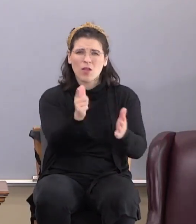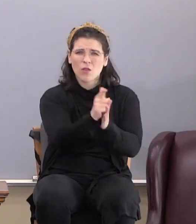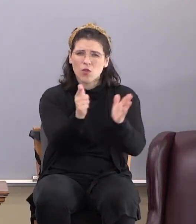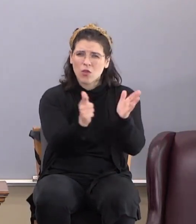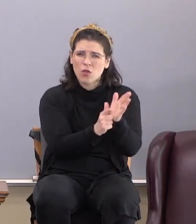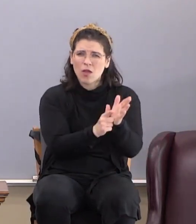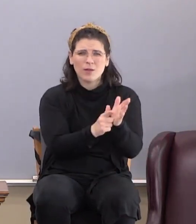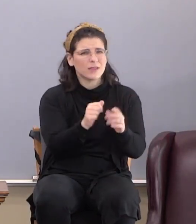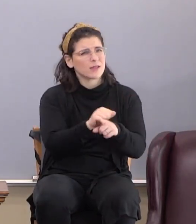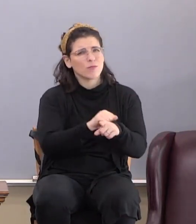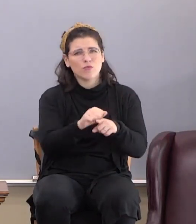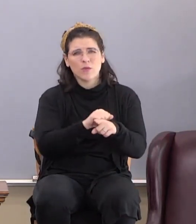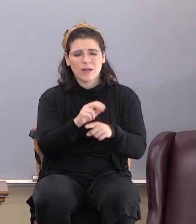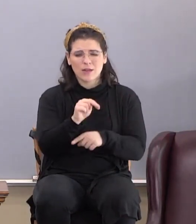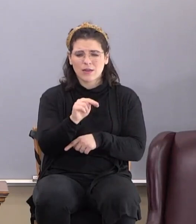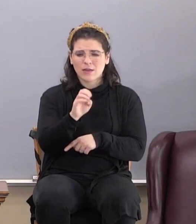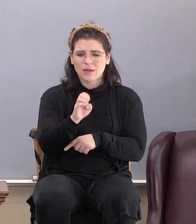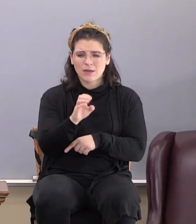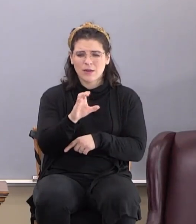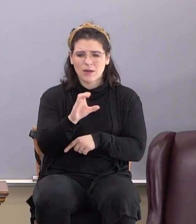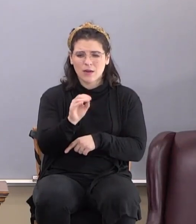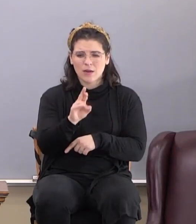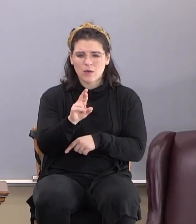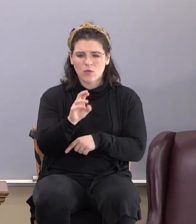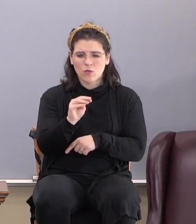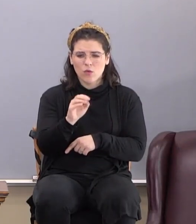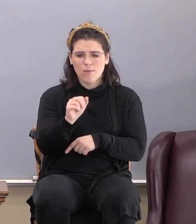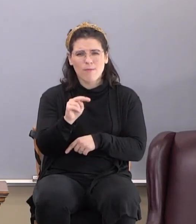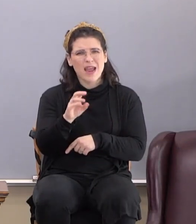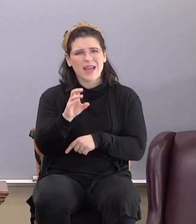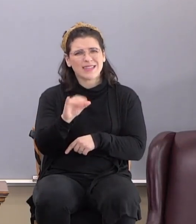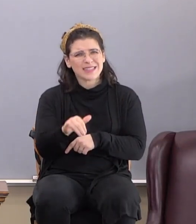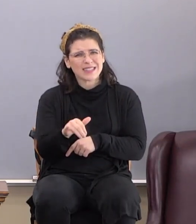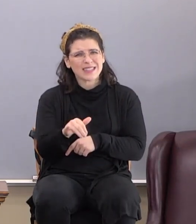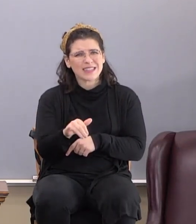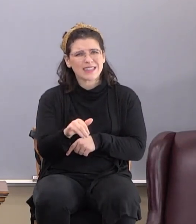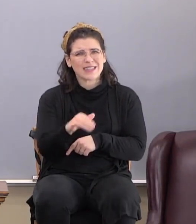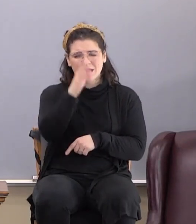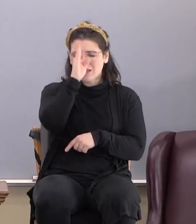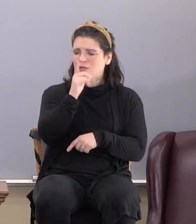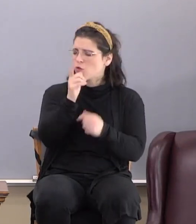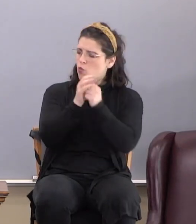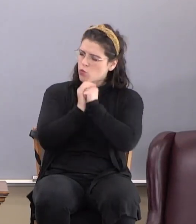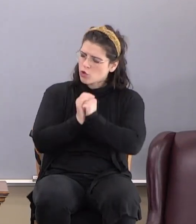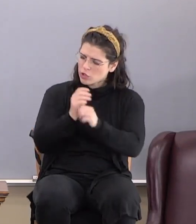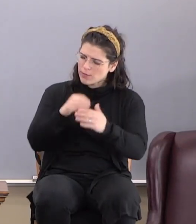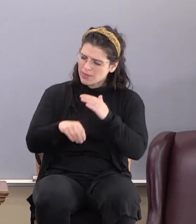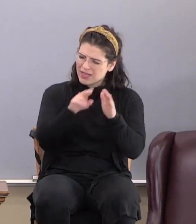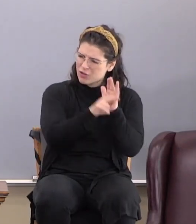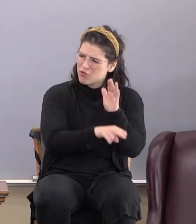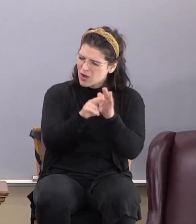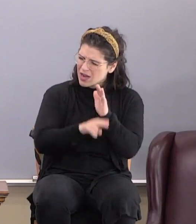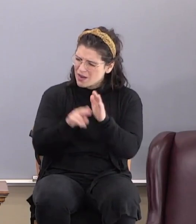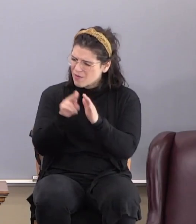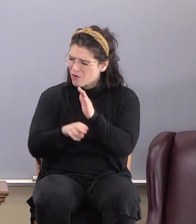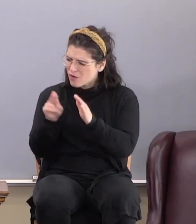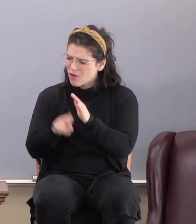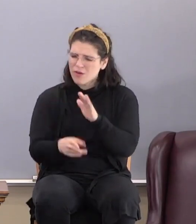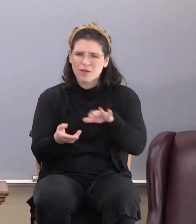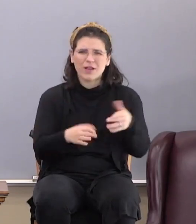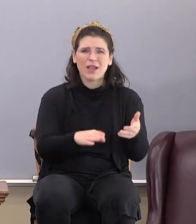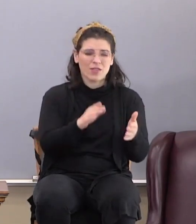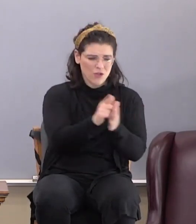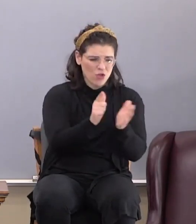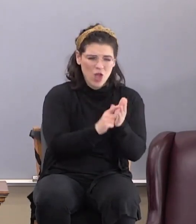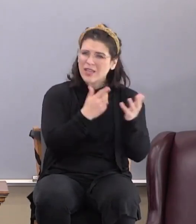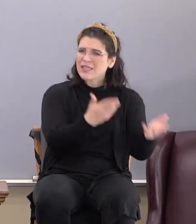it's to practice necromancy. God says, don't worship me in the graveyard. The law is in the